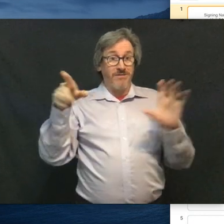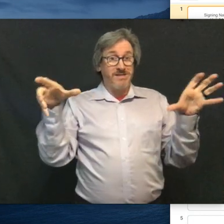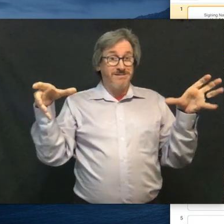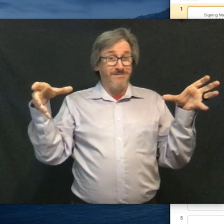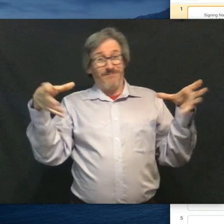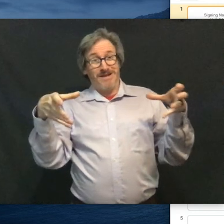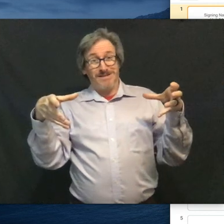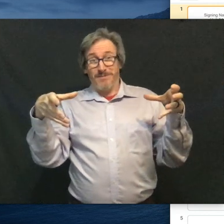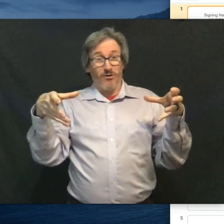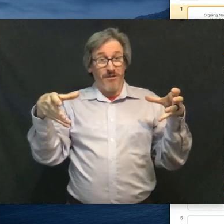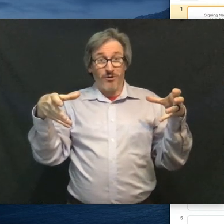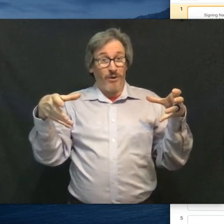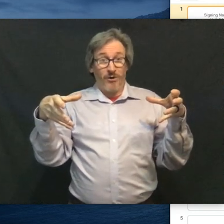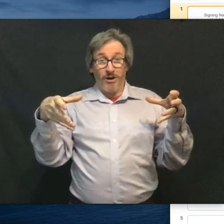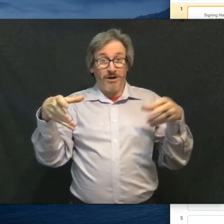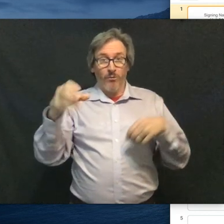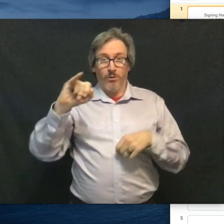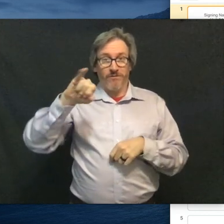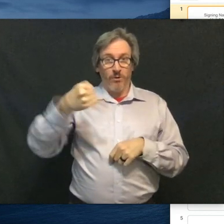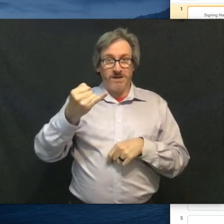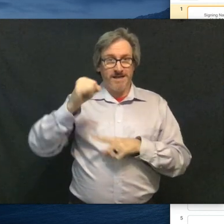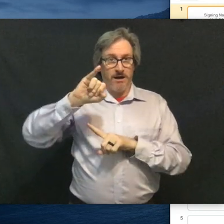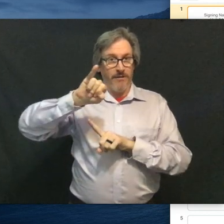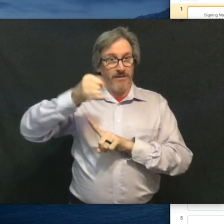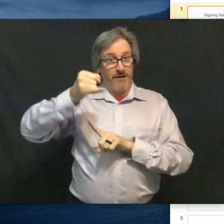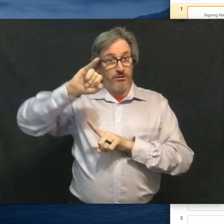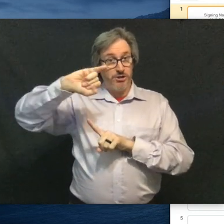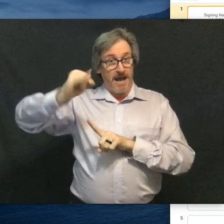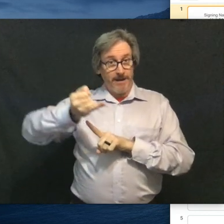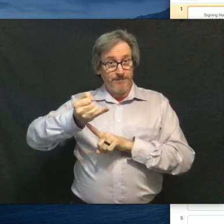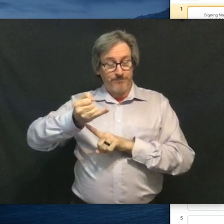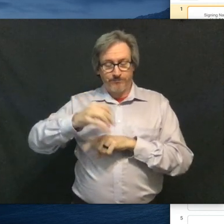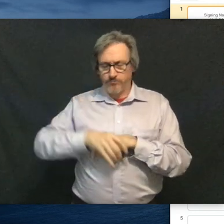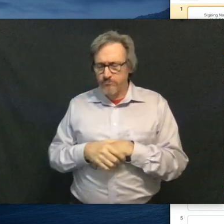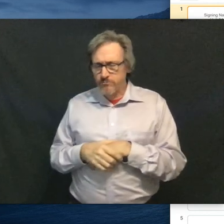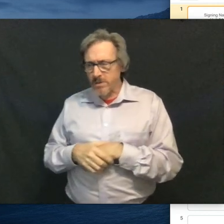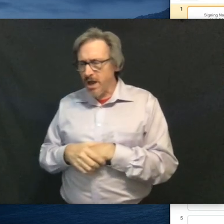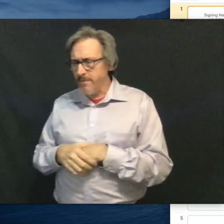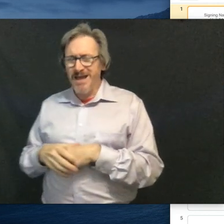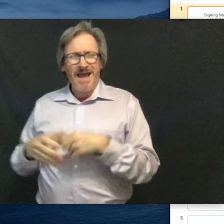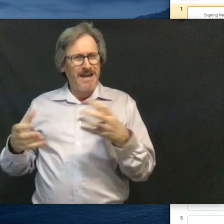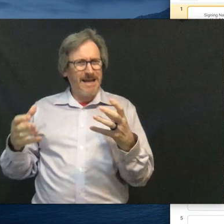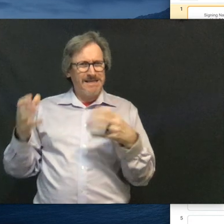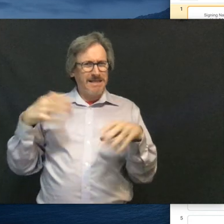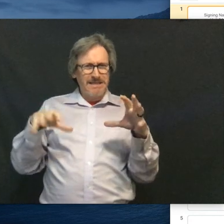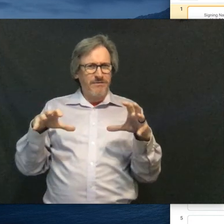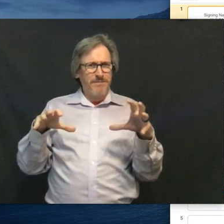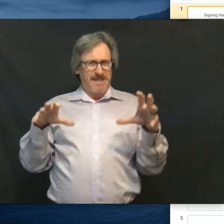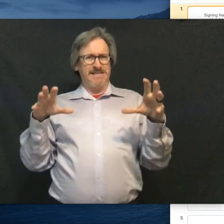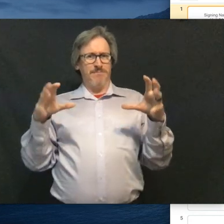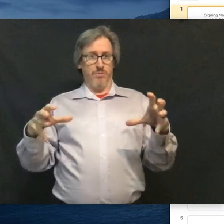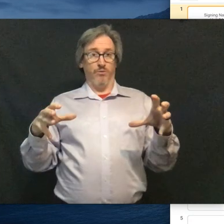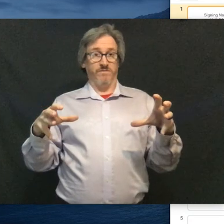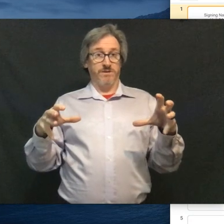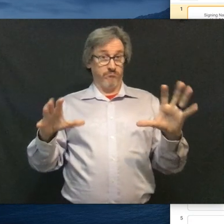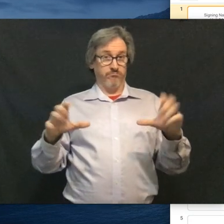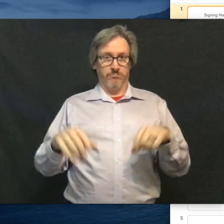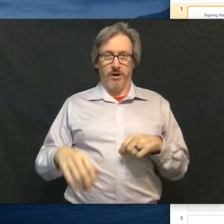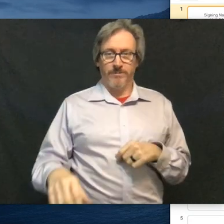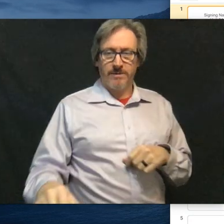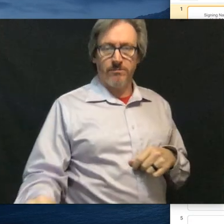now this is going to be another quick one where we're focusing on the letter J. And it's a little different because it